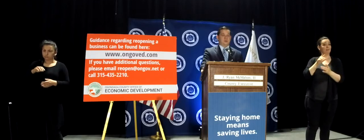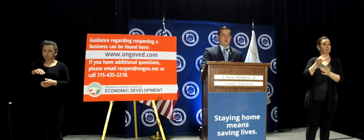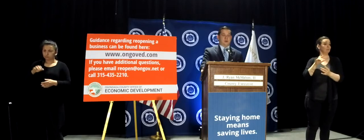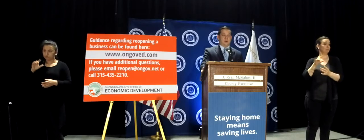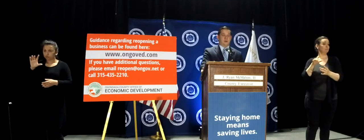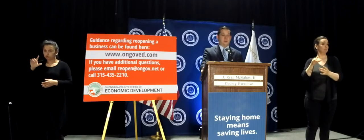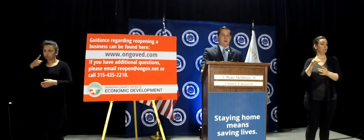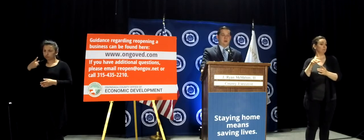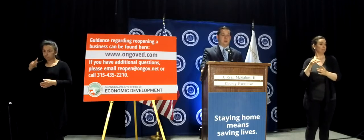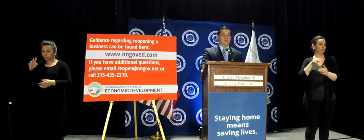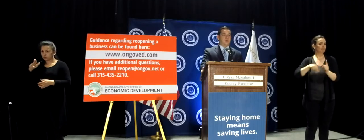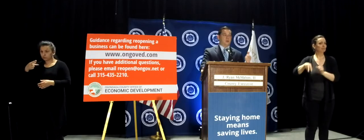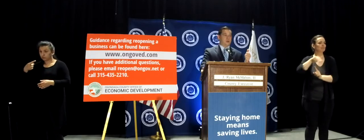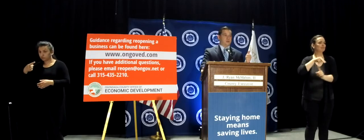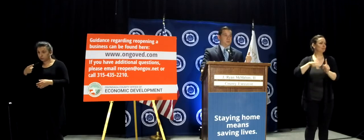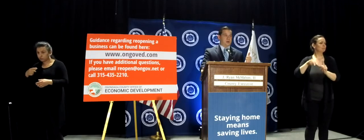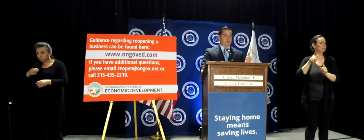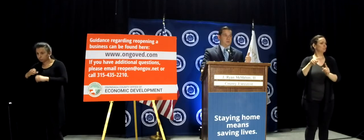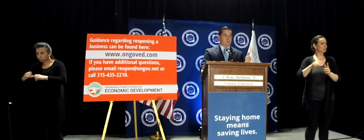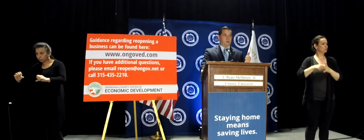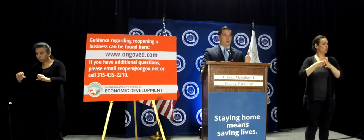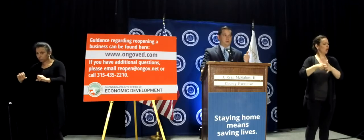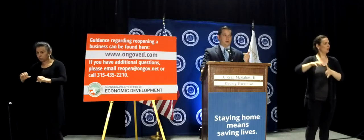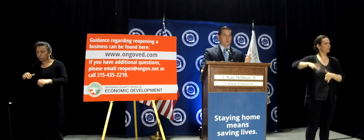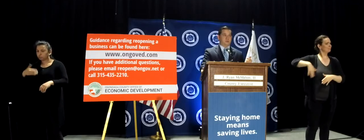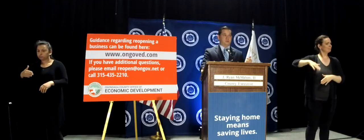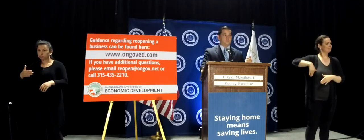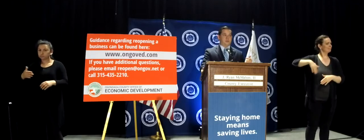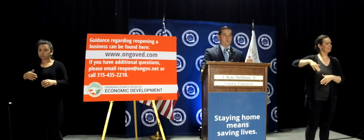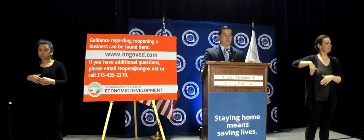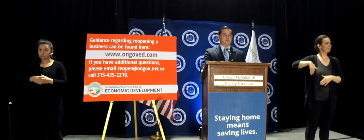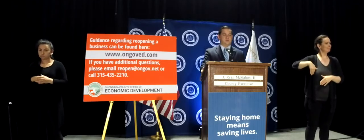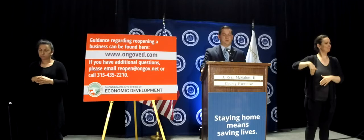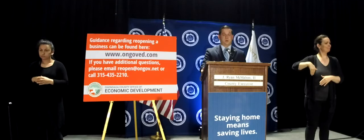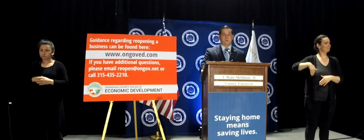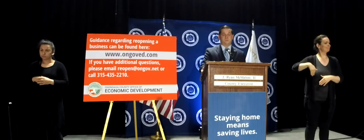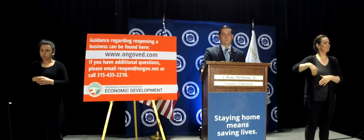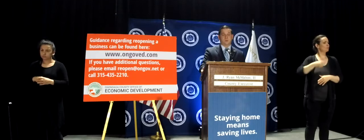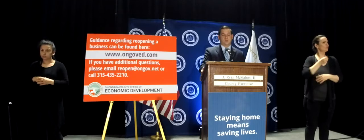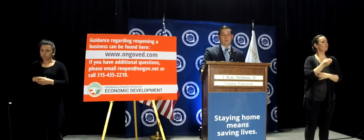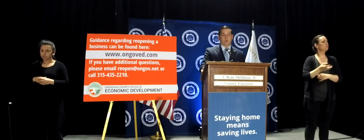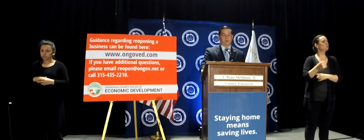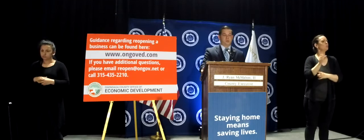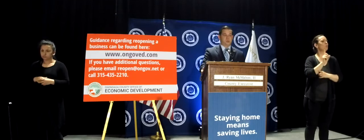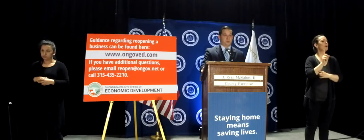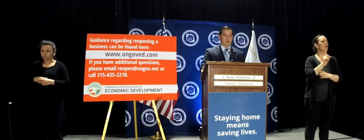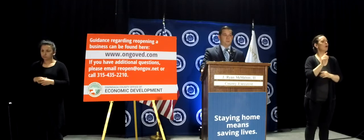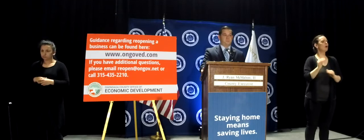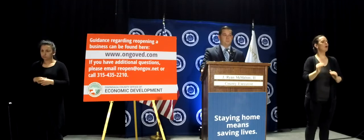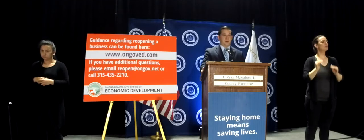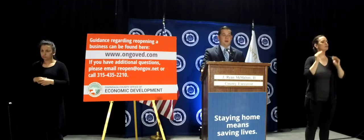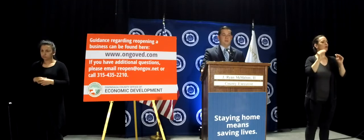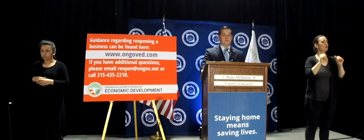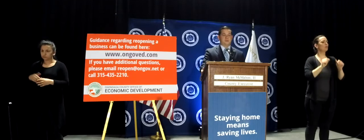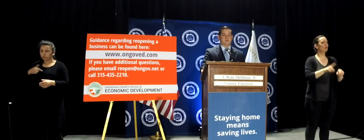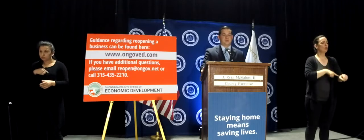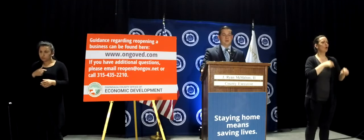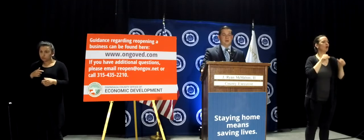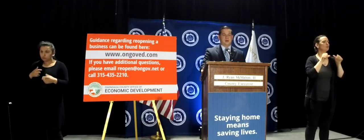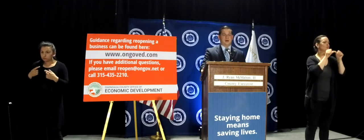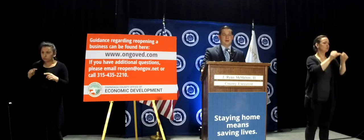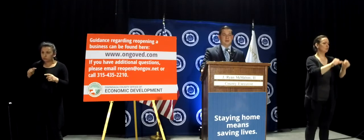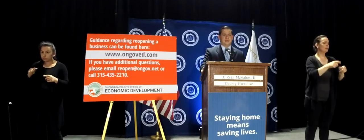tracers in our adult and long-term care department, our children and family services department, probation department, my